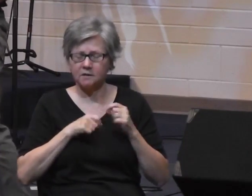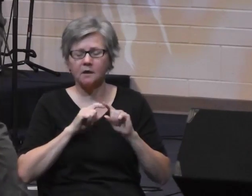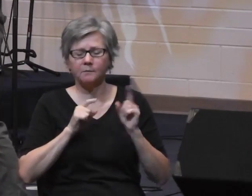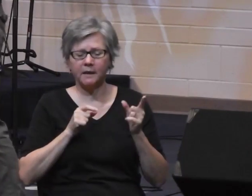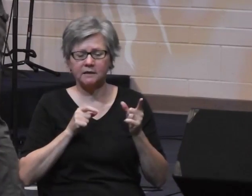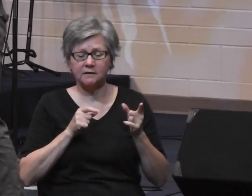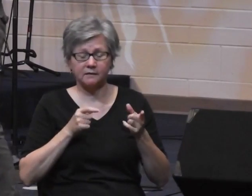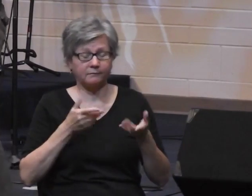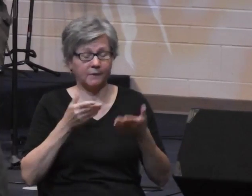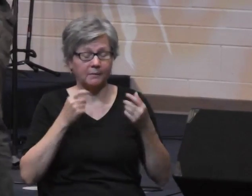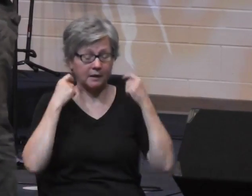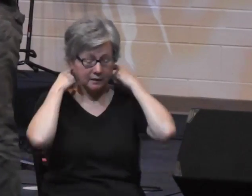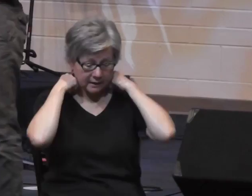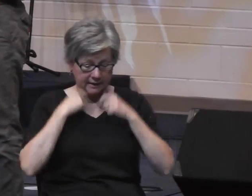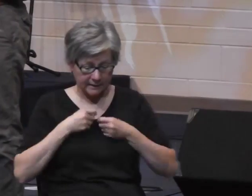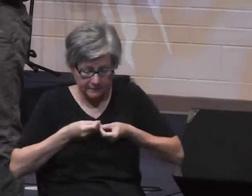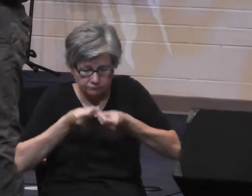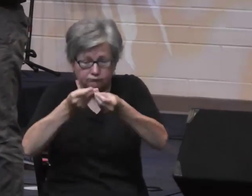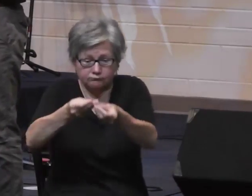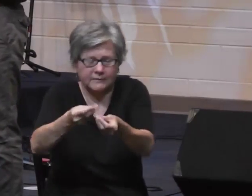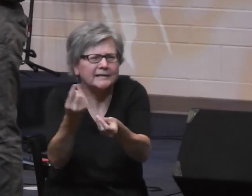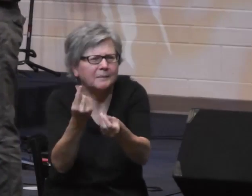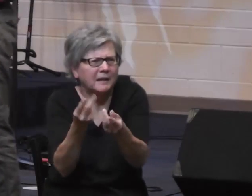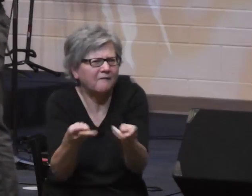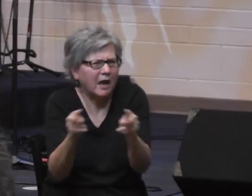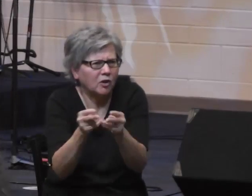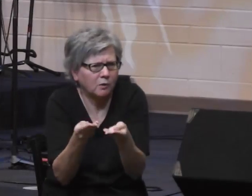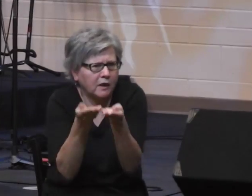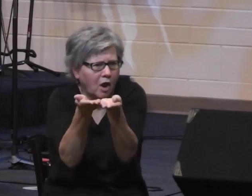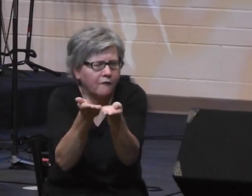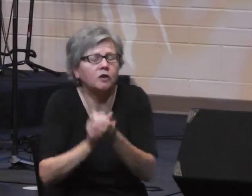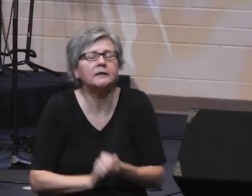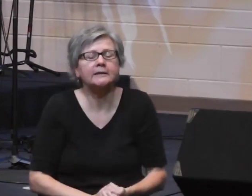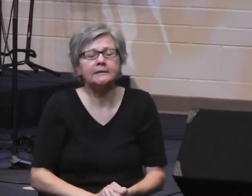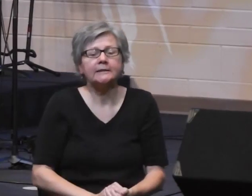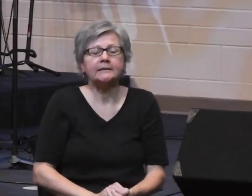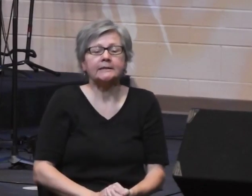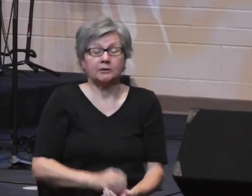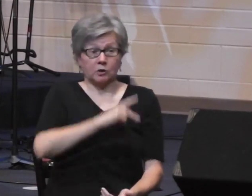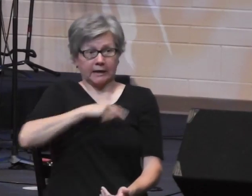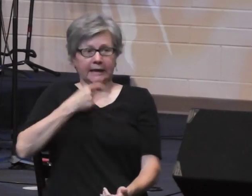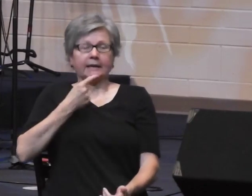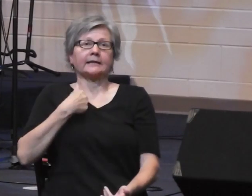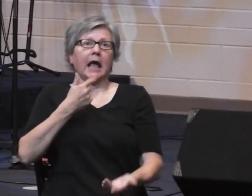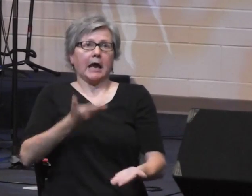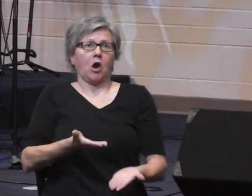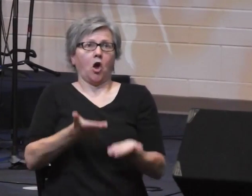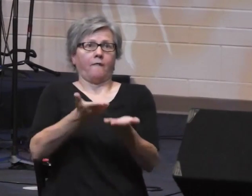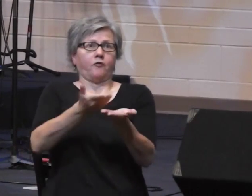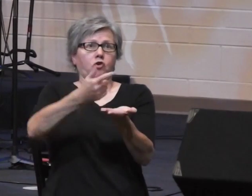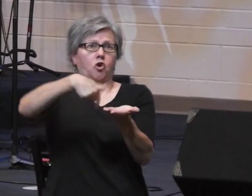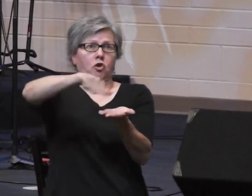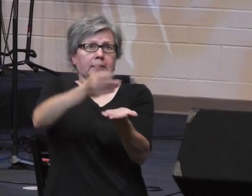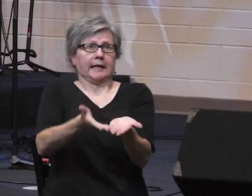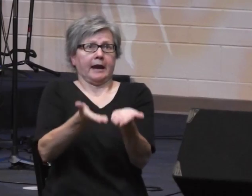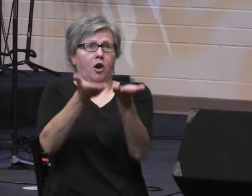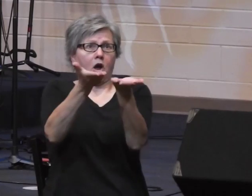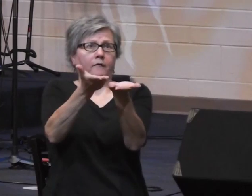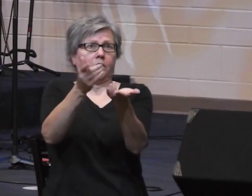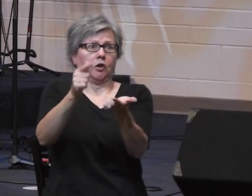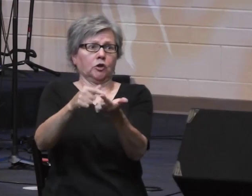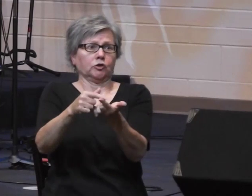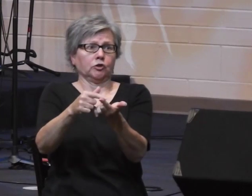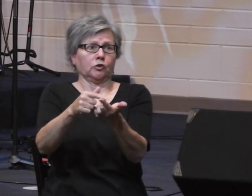guess. But they might even offer a pendant, something valuable to the god. And Gilgamesh says, I offer these things to Shamash so